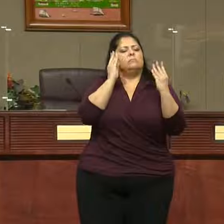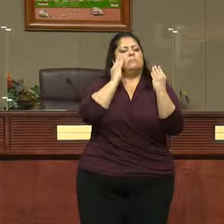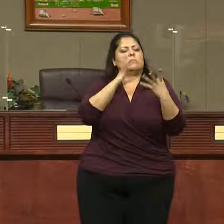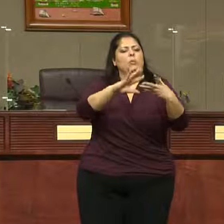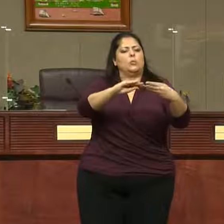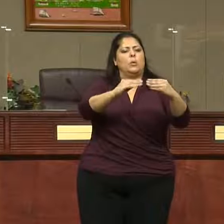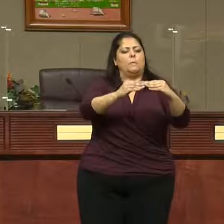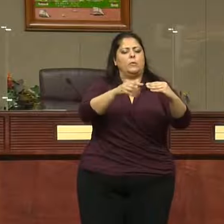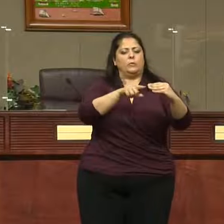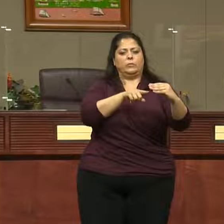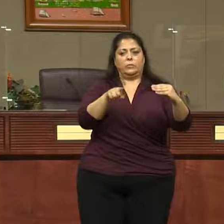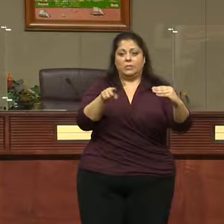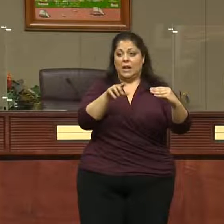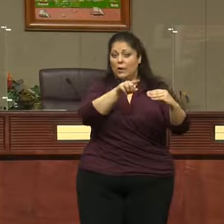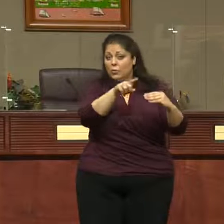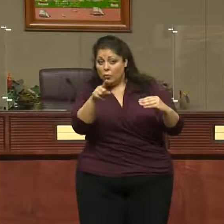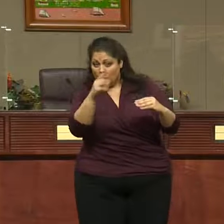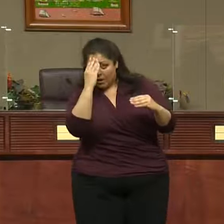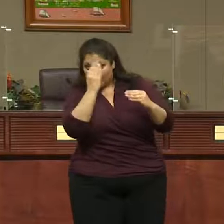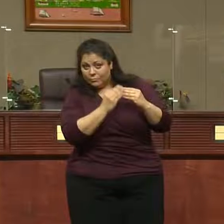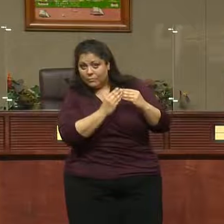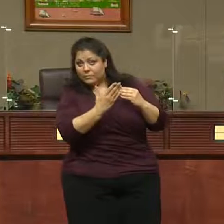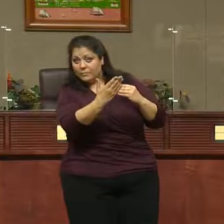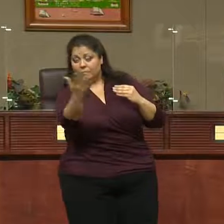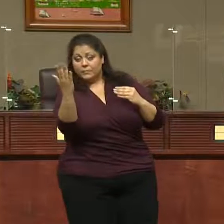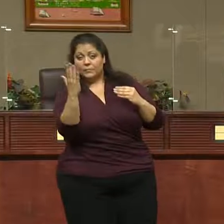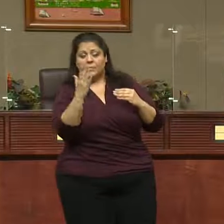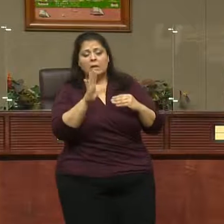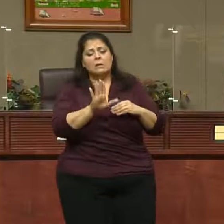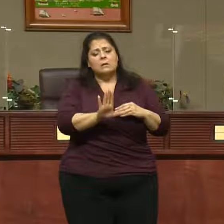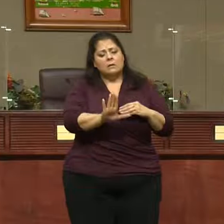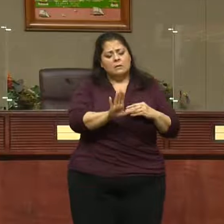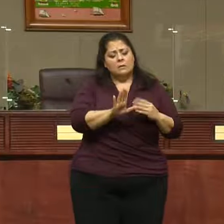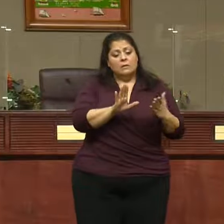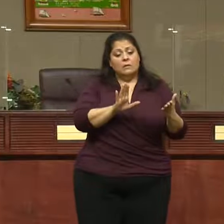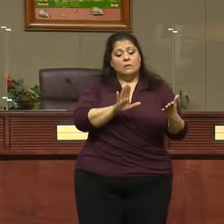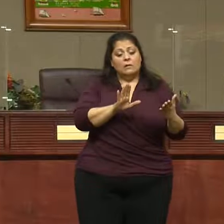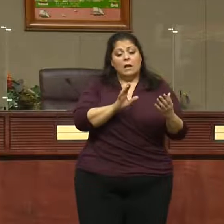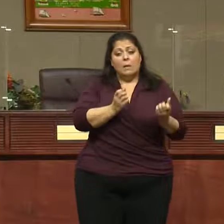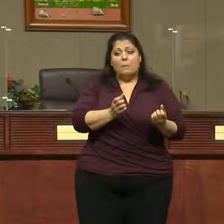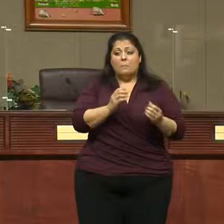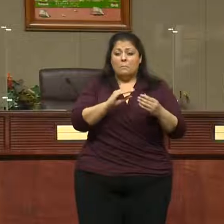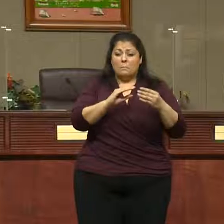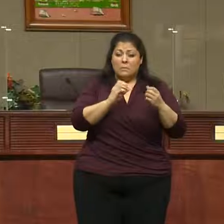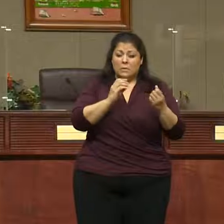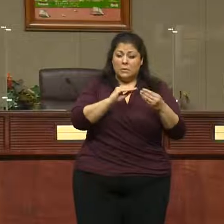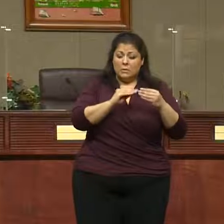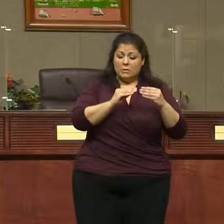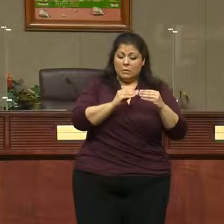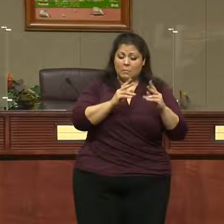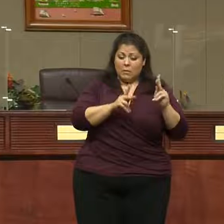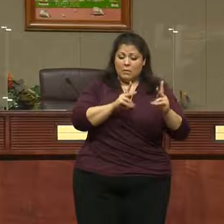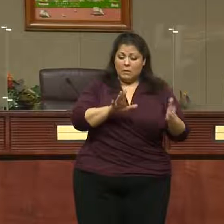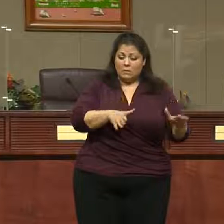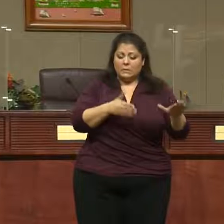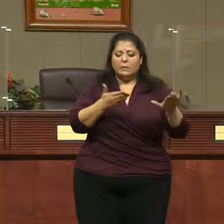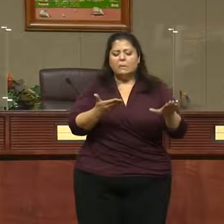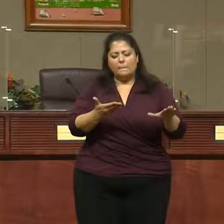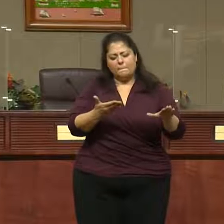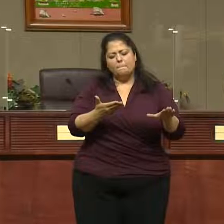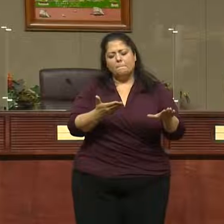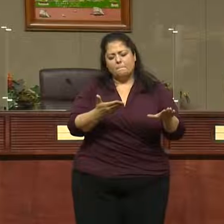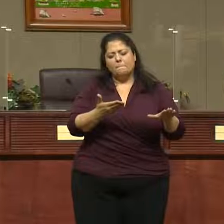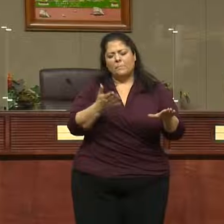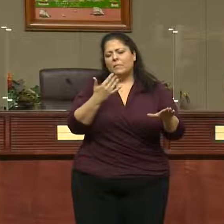better inform the public. Of course, death rates, a number of deaths continue to be a